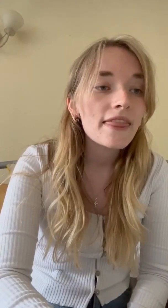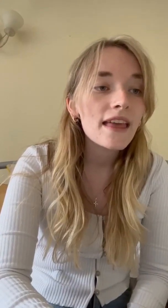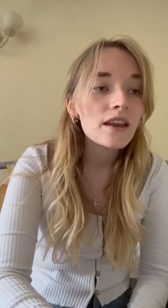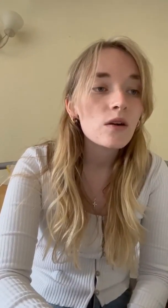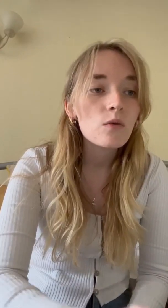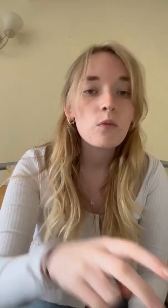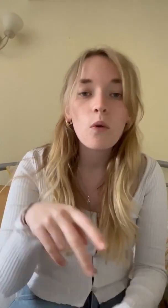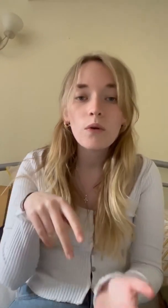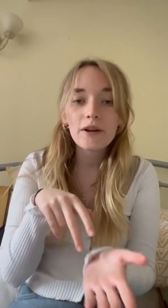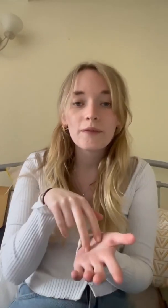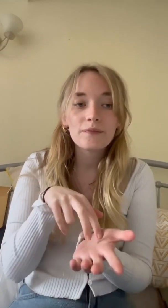then walk,